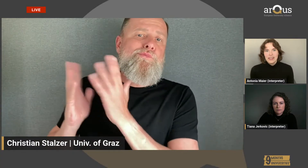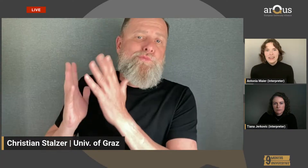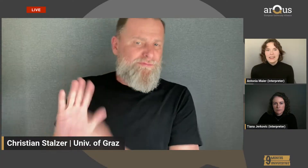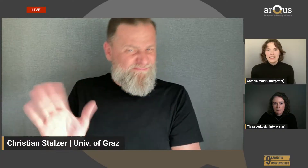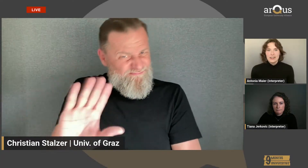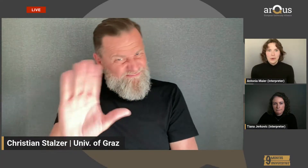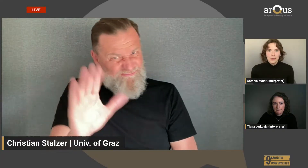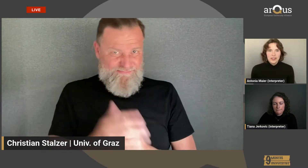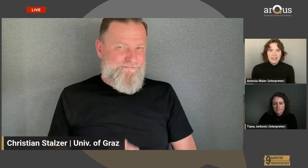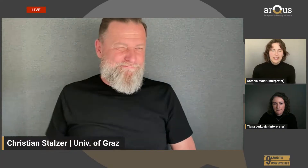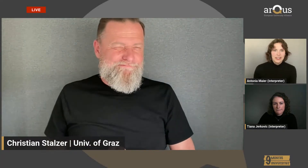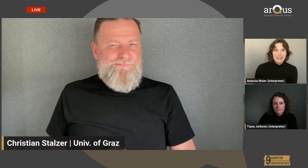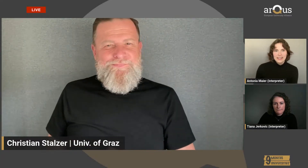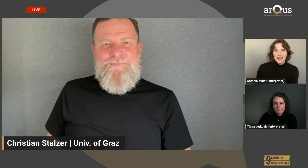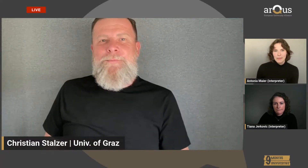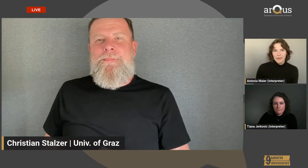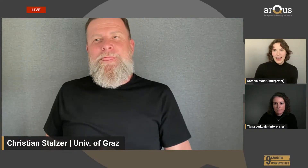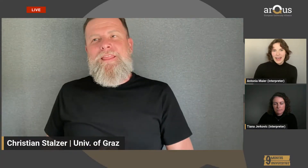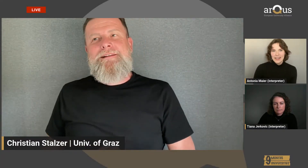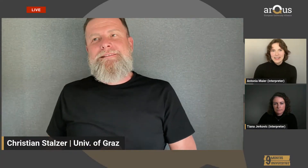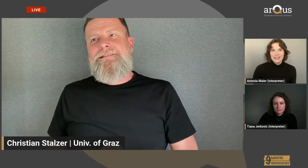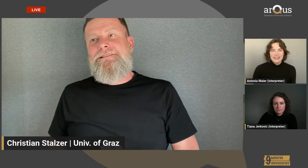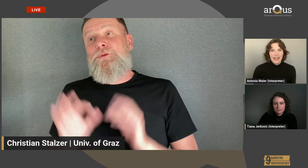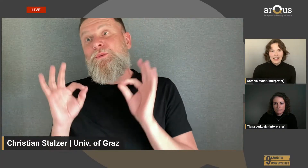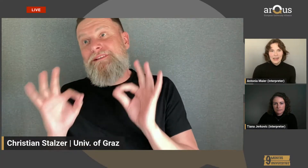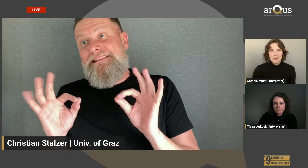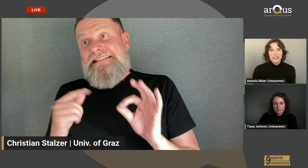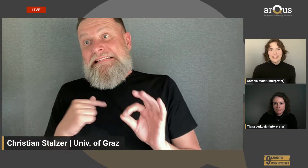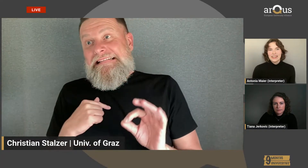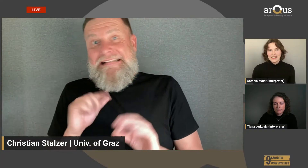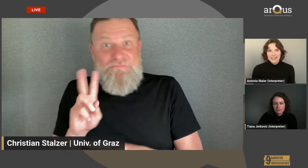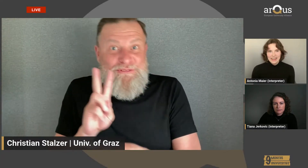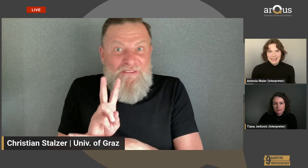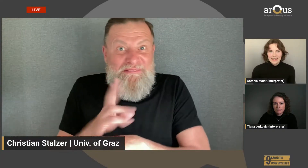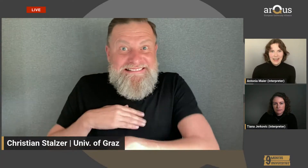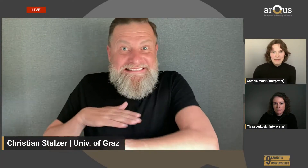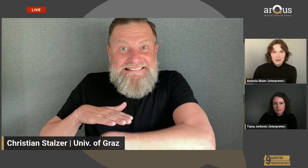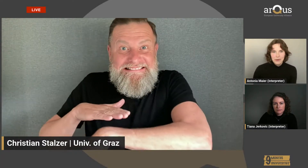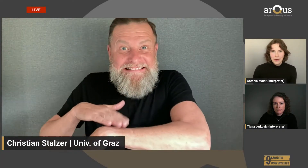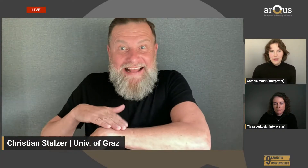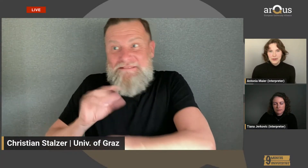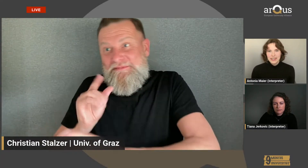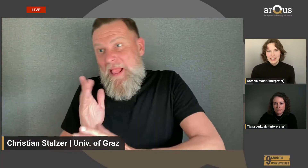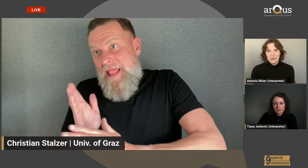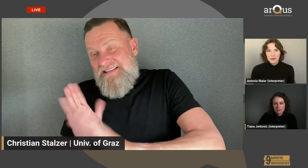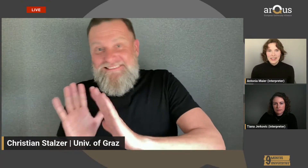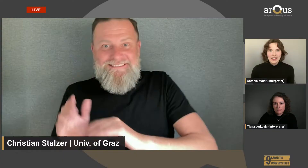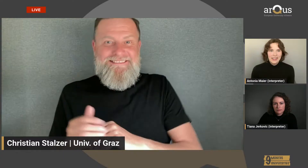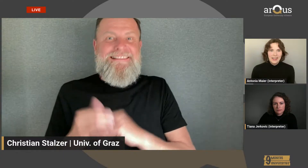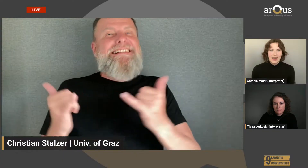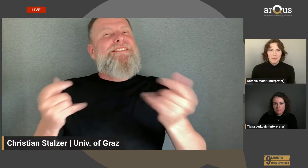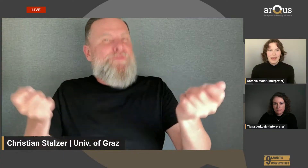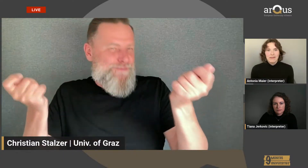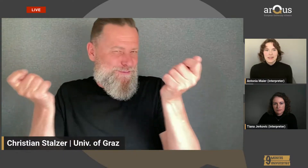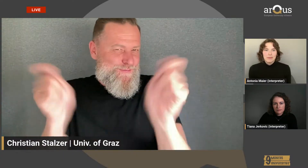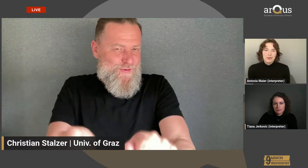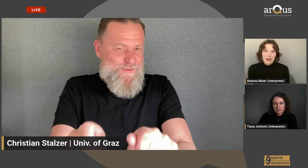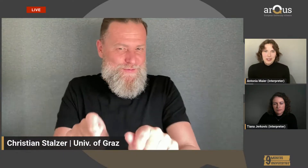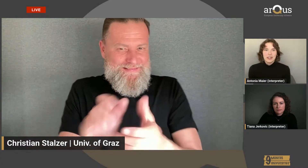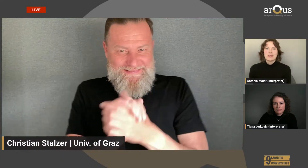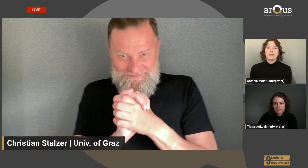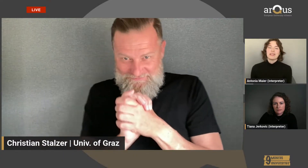that we don't just add sign languages, as I said, as an afterthought, or that we have